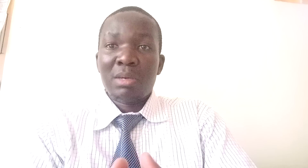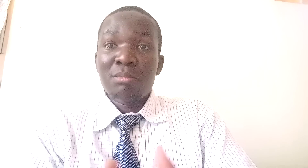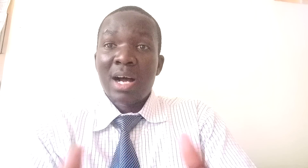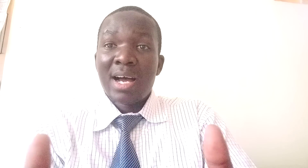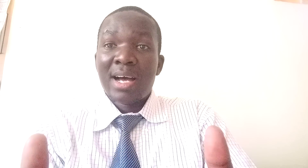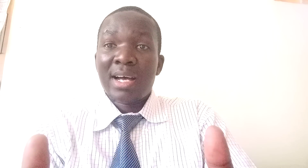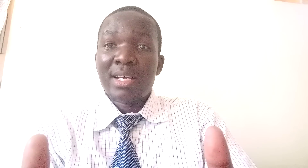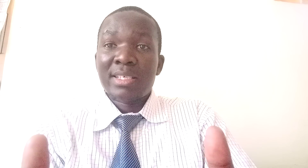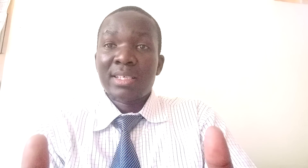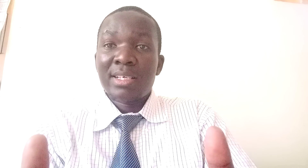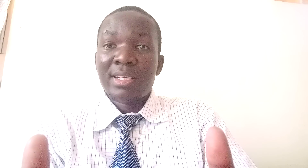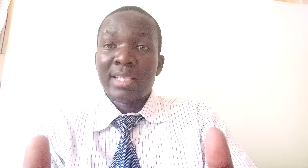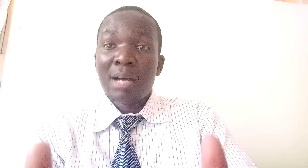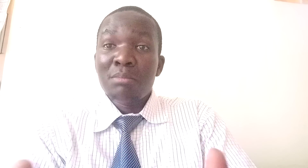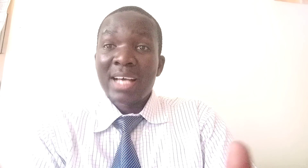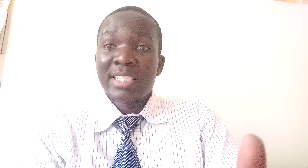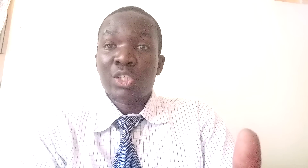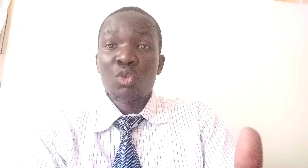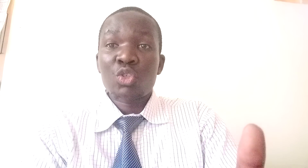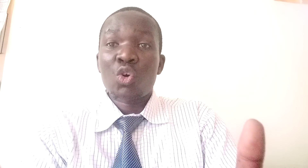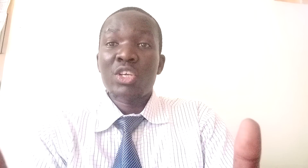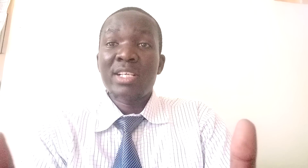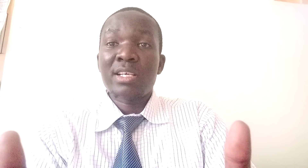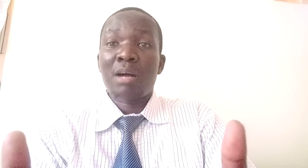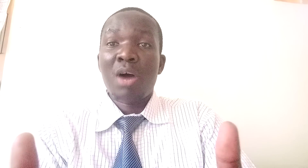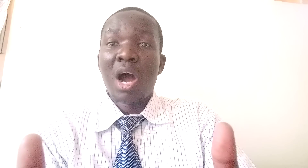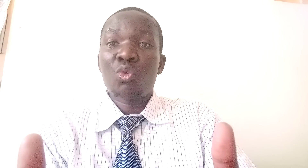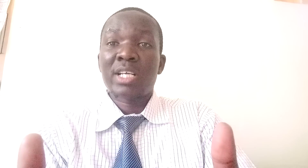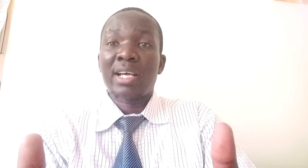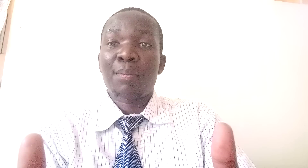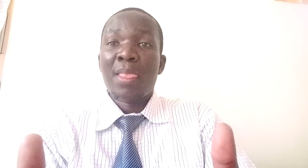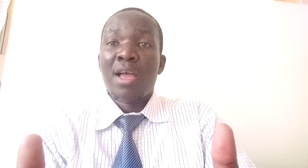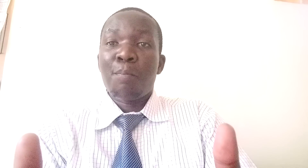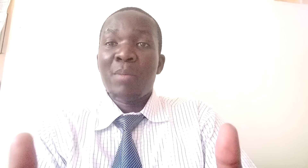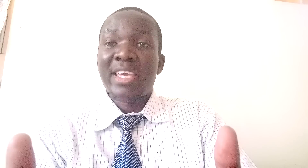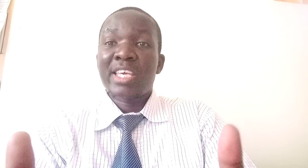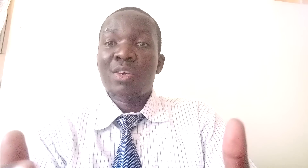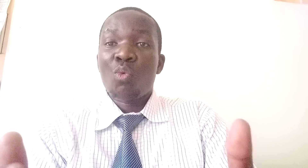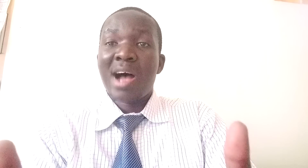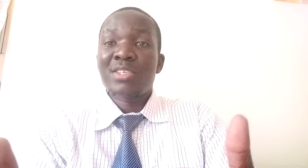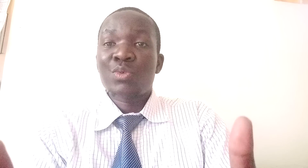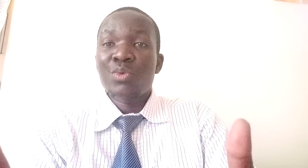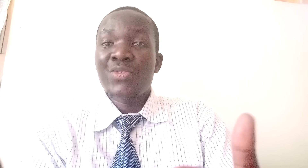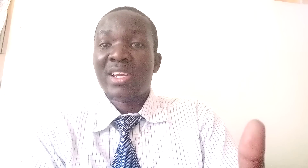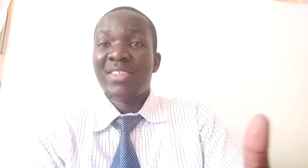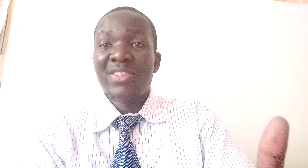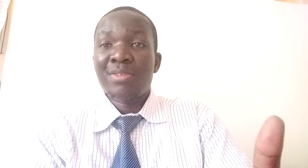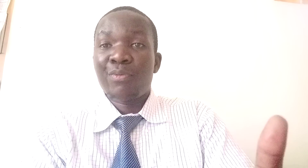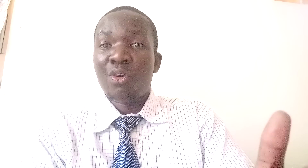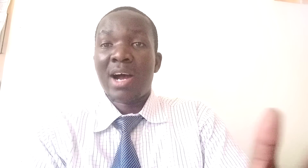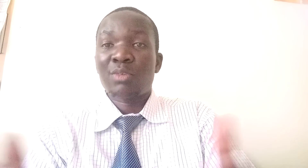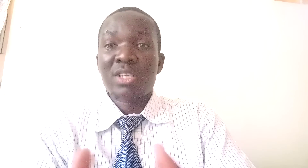Remember, numbers is not only about making 1, 2, 3, 4 and what have